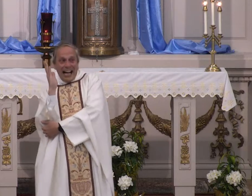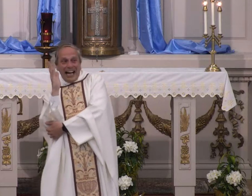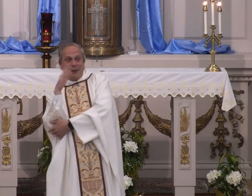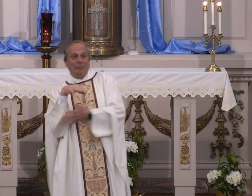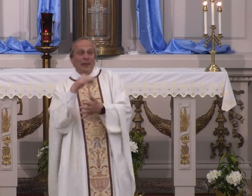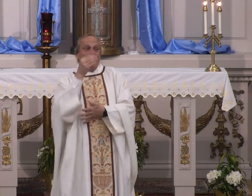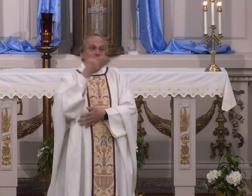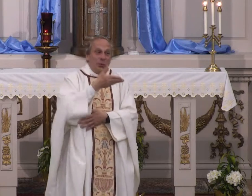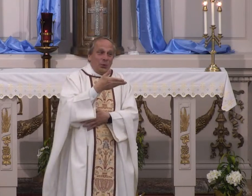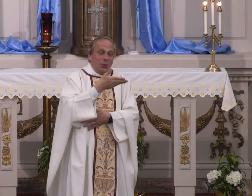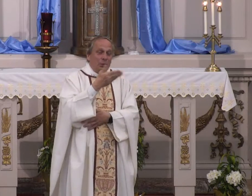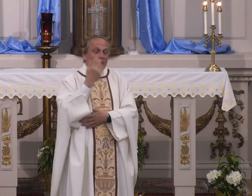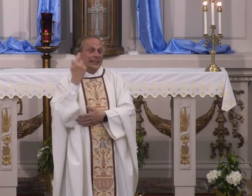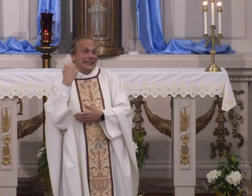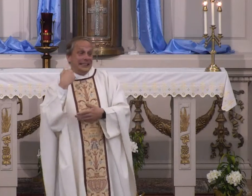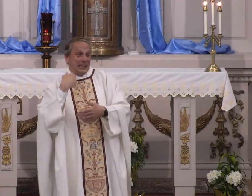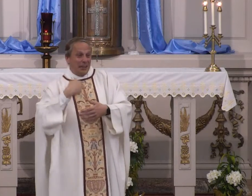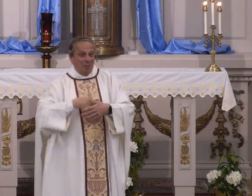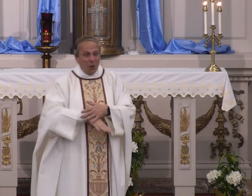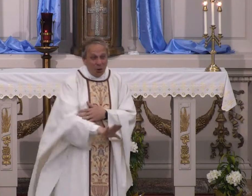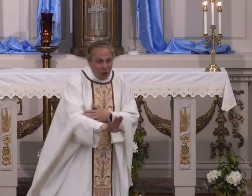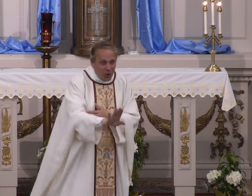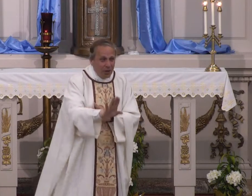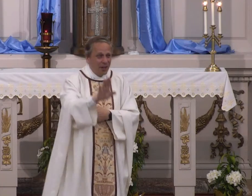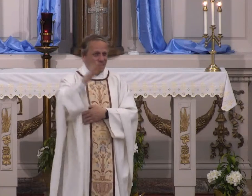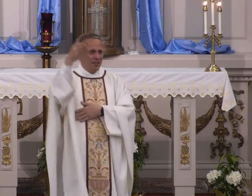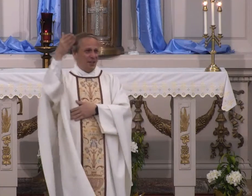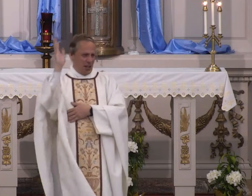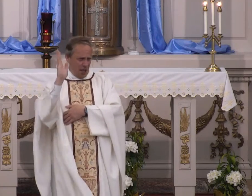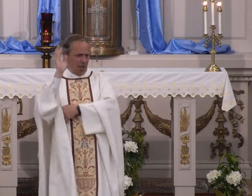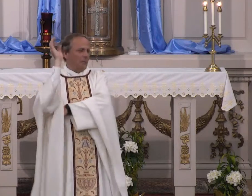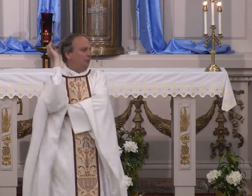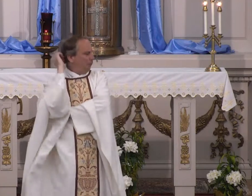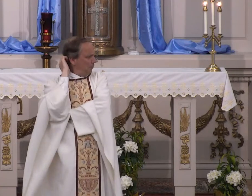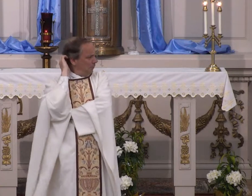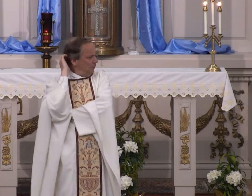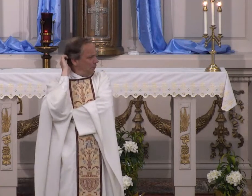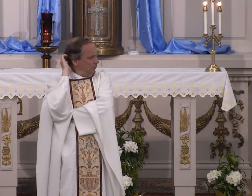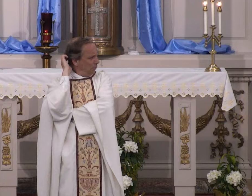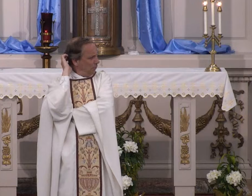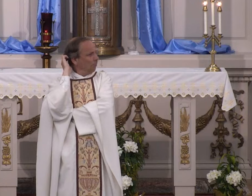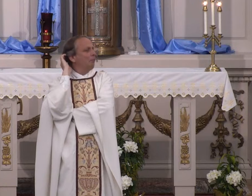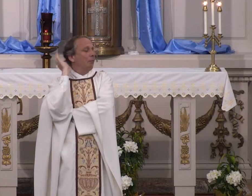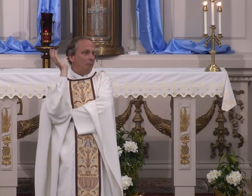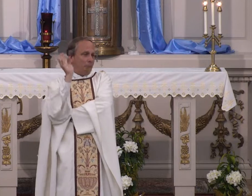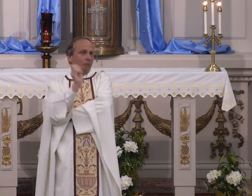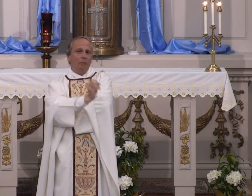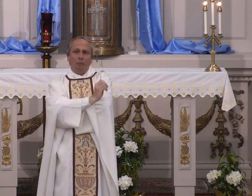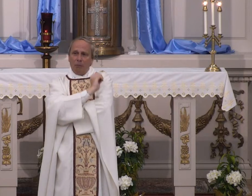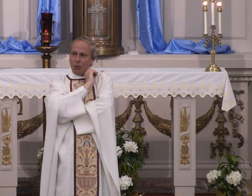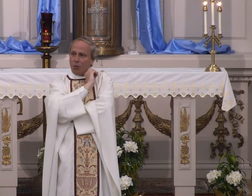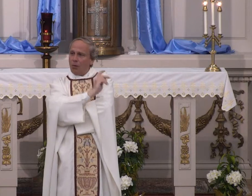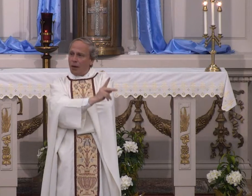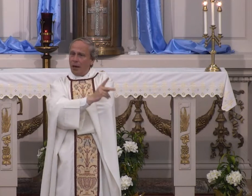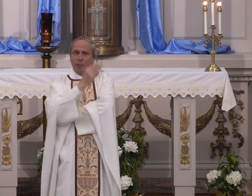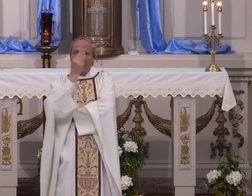isn't that nice? God picked you to give birth to God. Oh, huh,